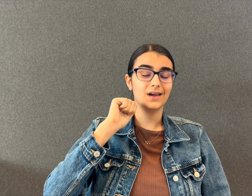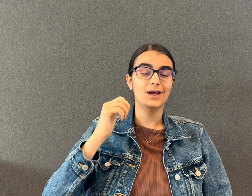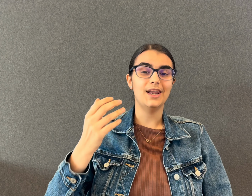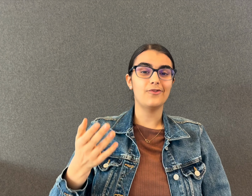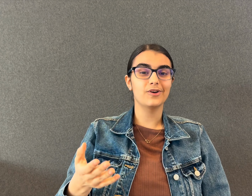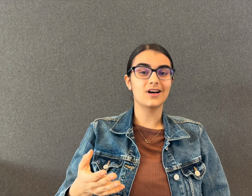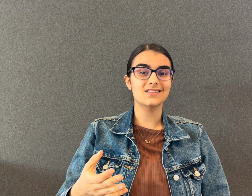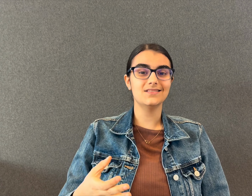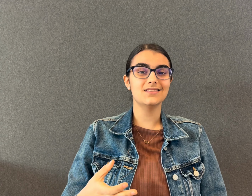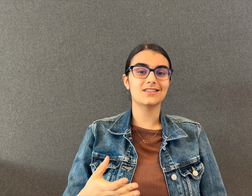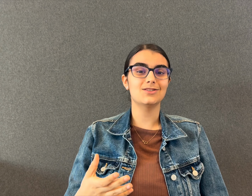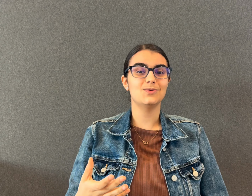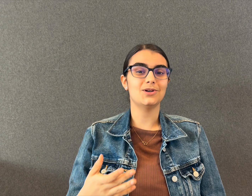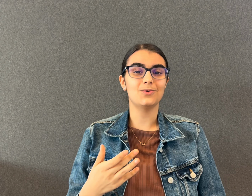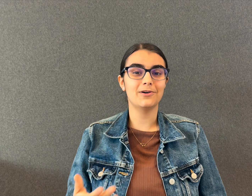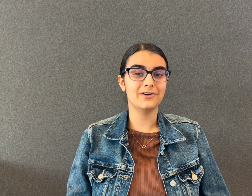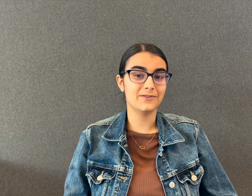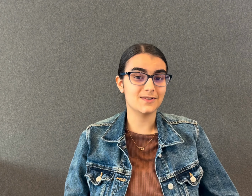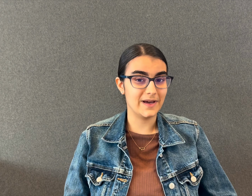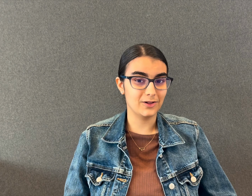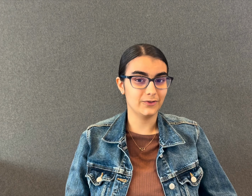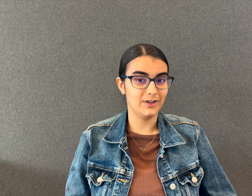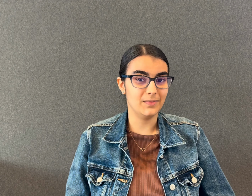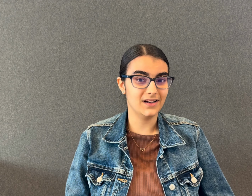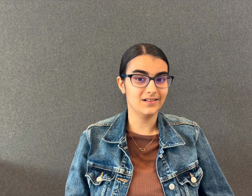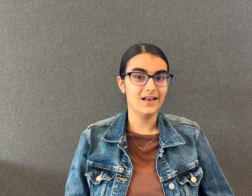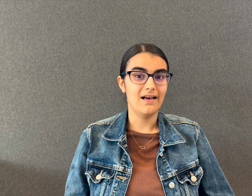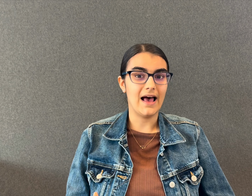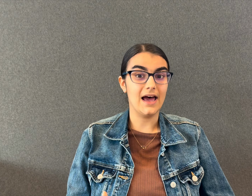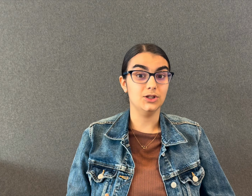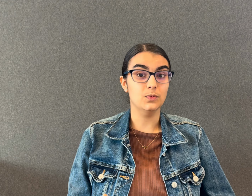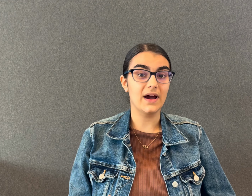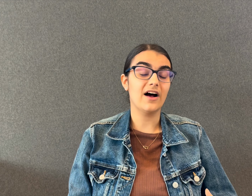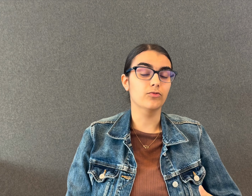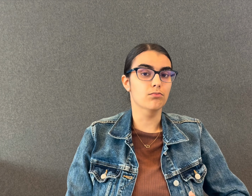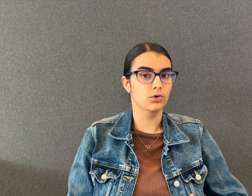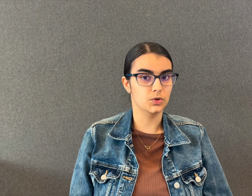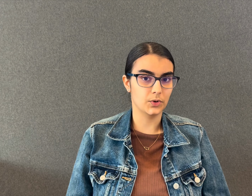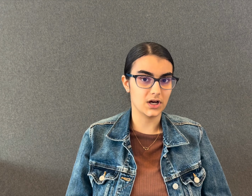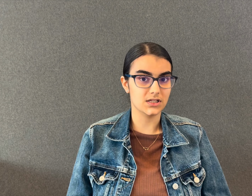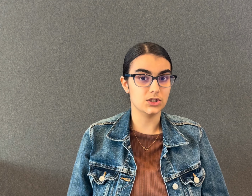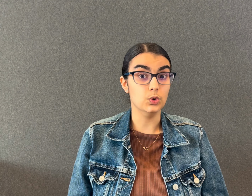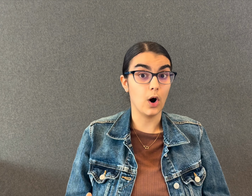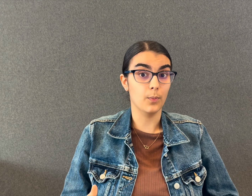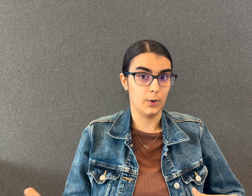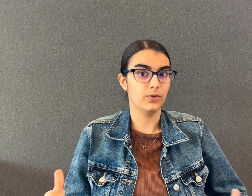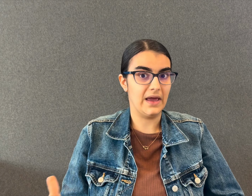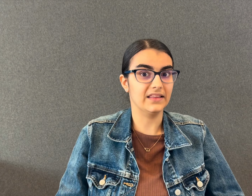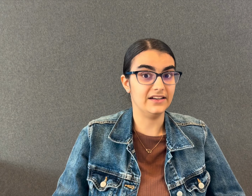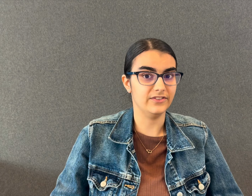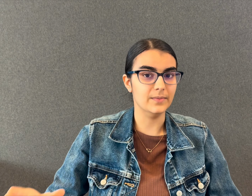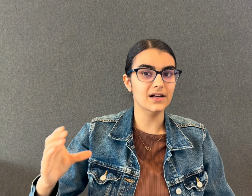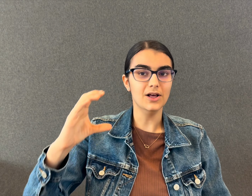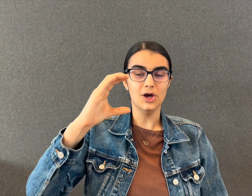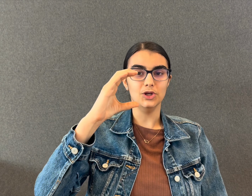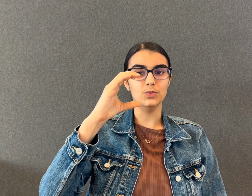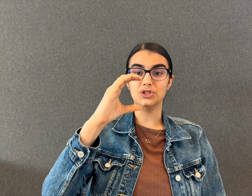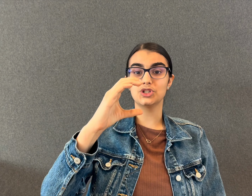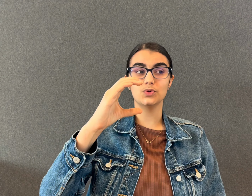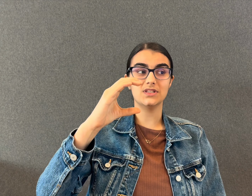Now for cousin, since we don't know if it's male or female, and you might have multiple cousins who are both male and female, you would just do a